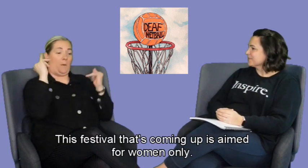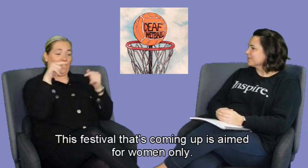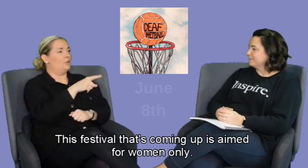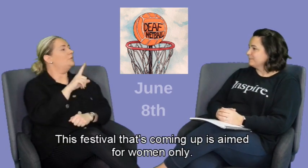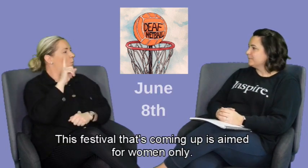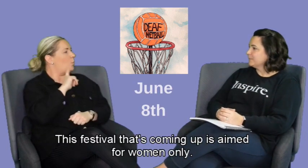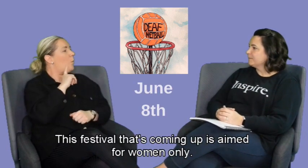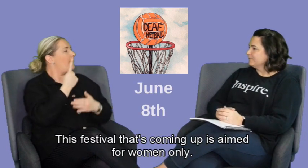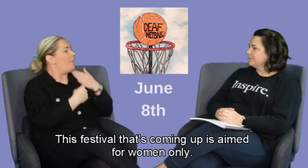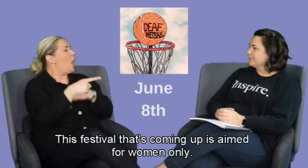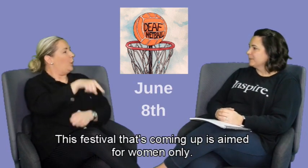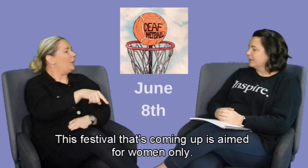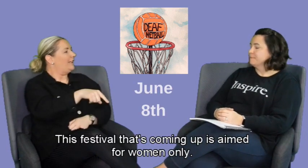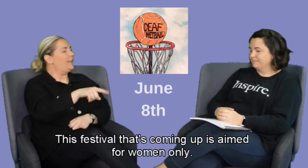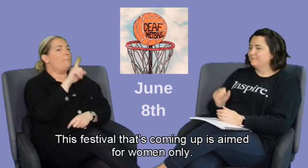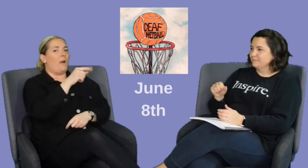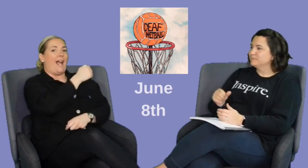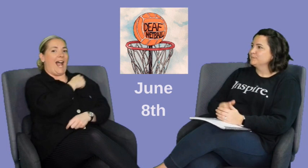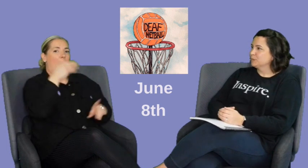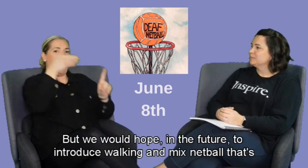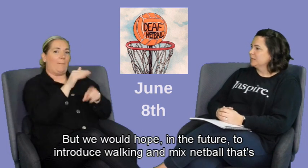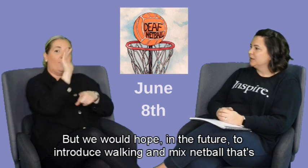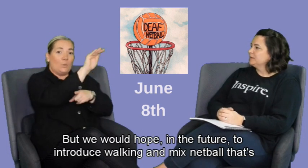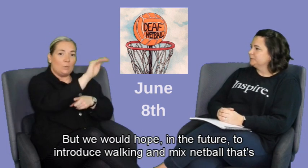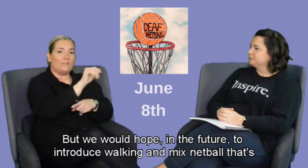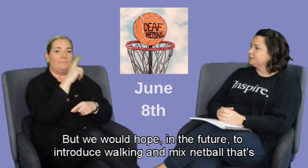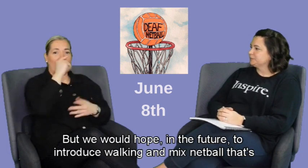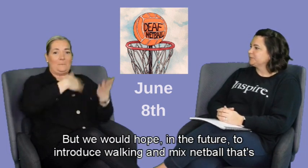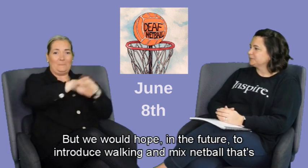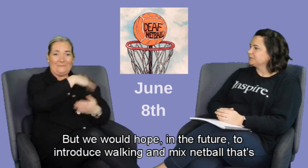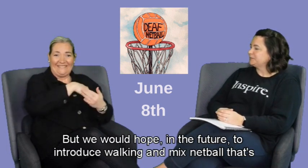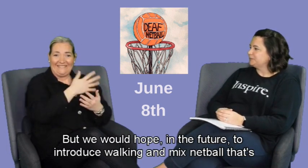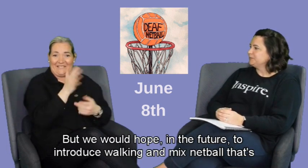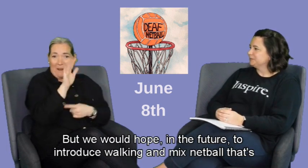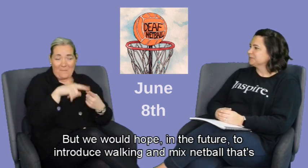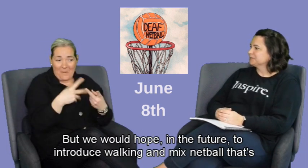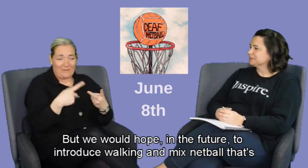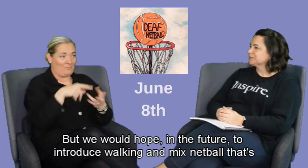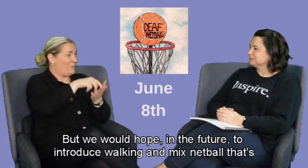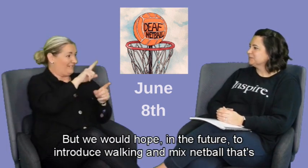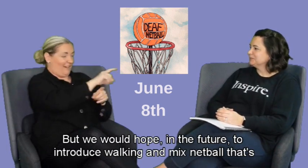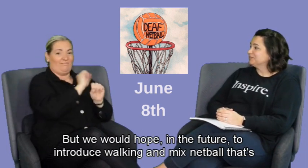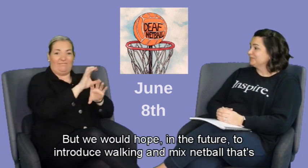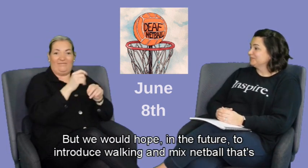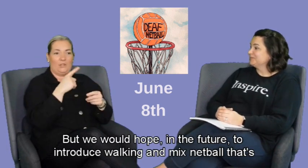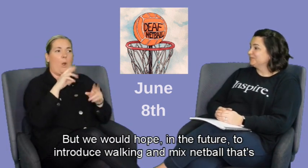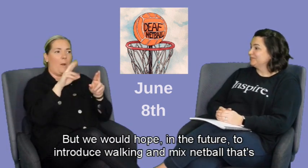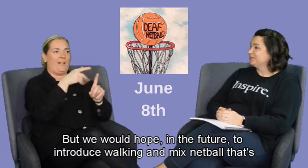coming up is aimed for women only, but we would hope in the future to introduce walking and mixed netball. That's our aim,